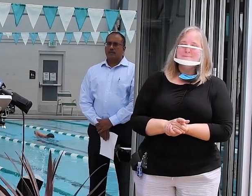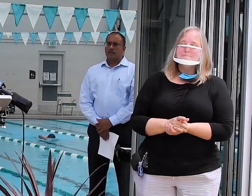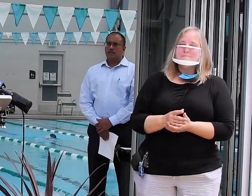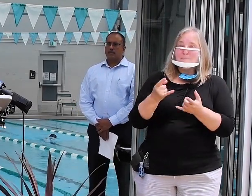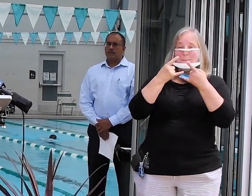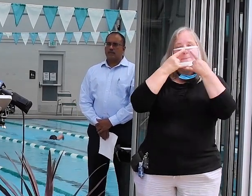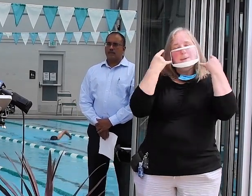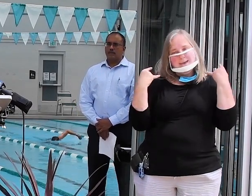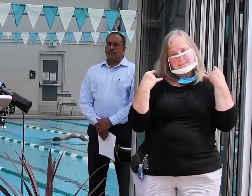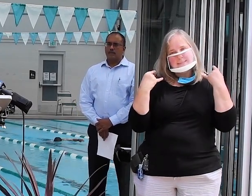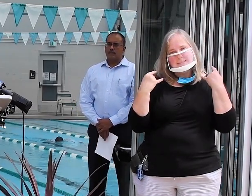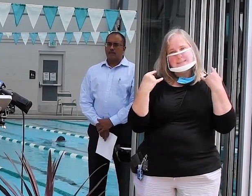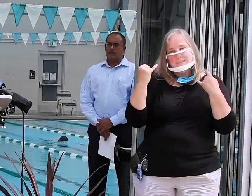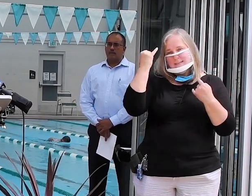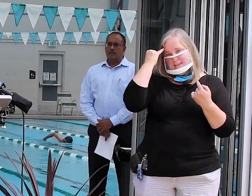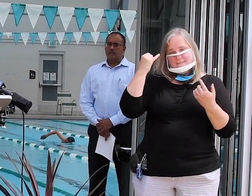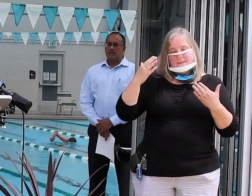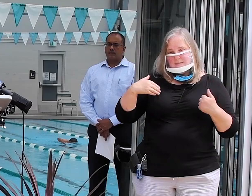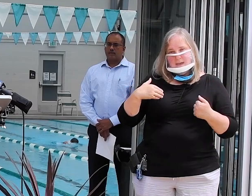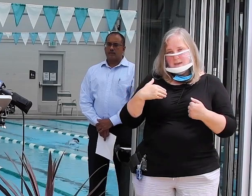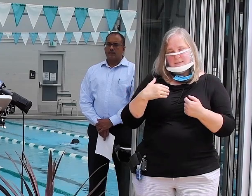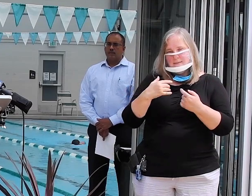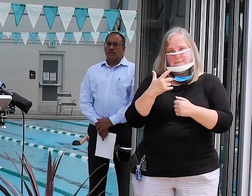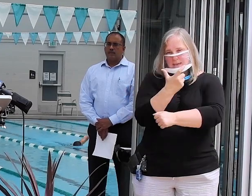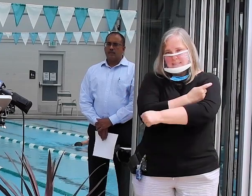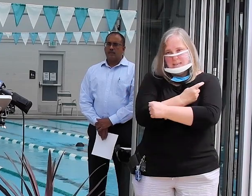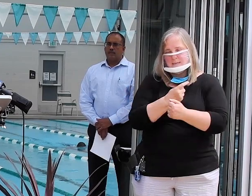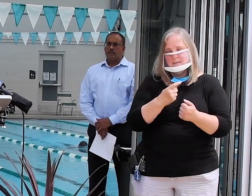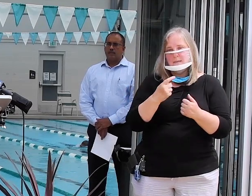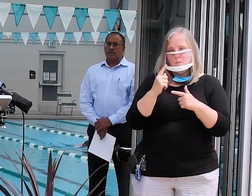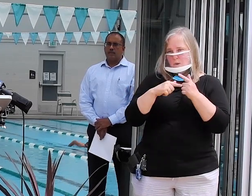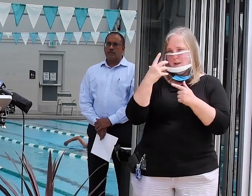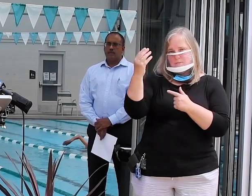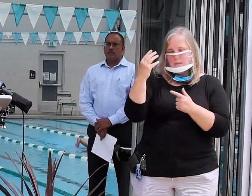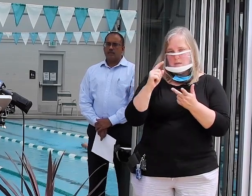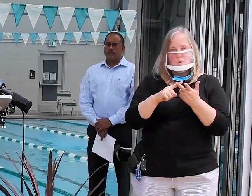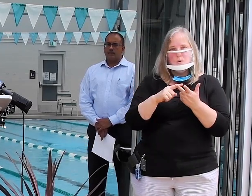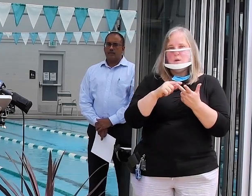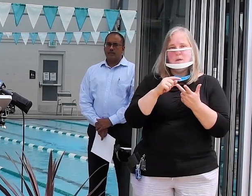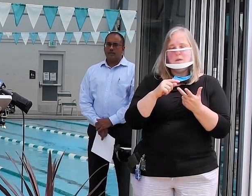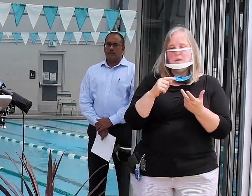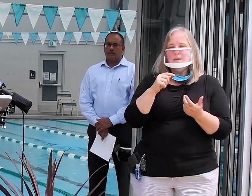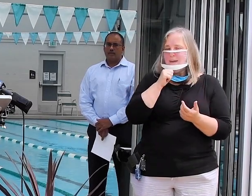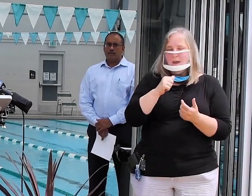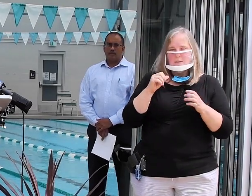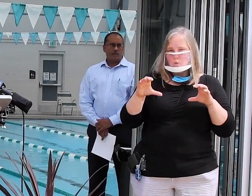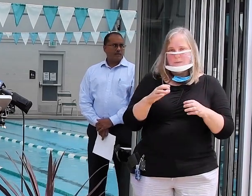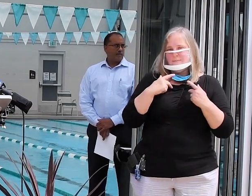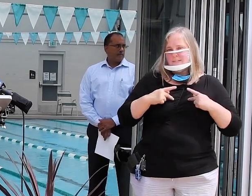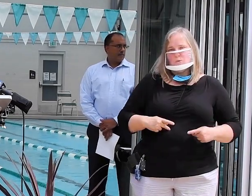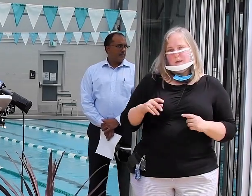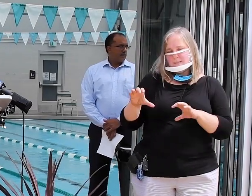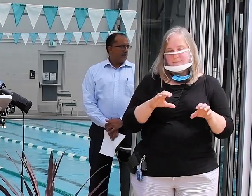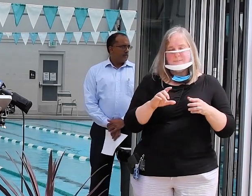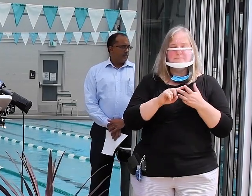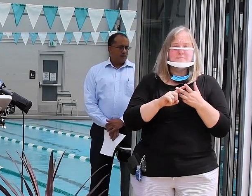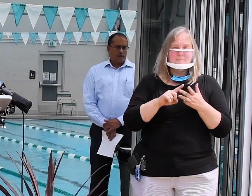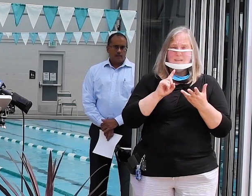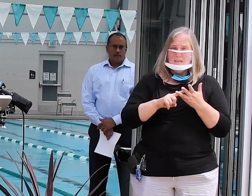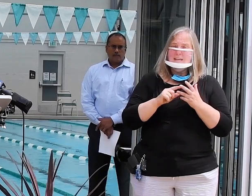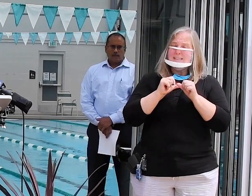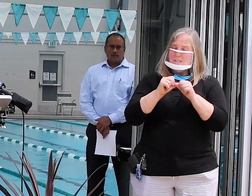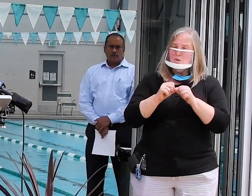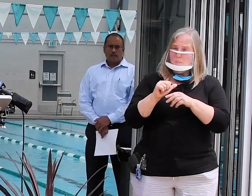Wearing a mask if unvaccinated when outdoors or not performing a physical activity. Continuing to practice